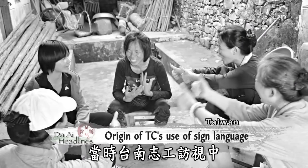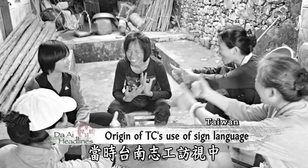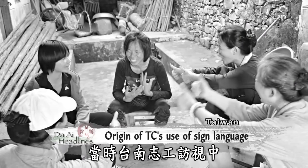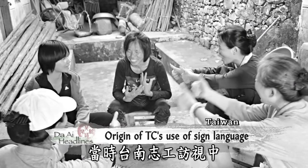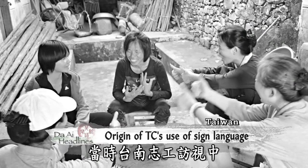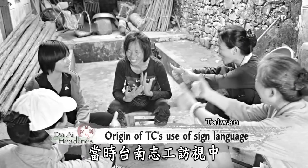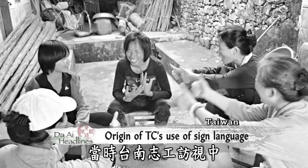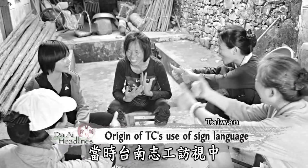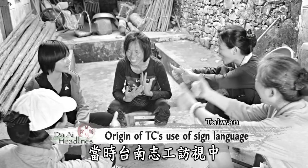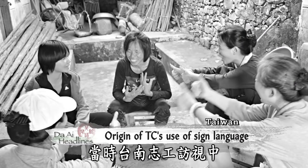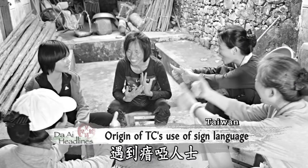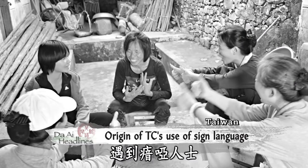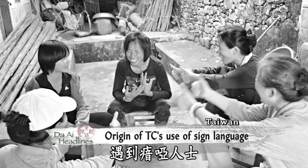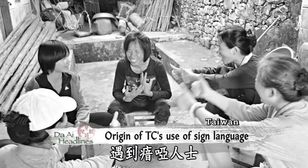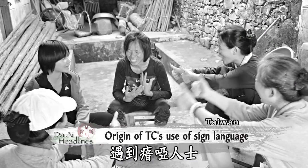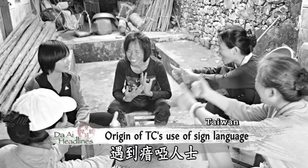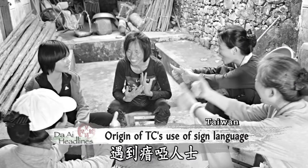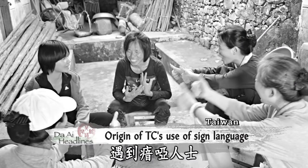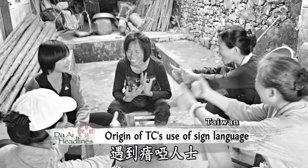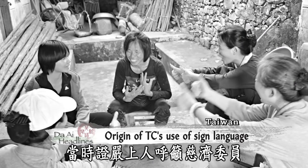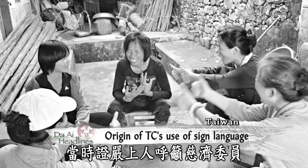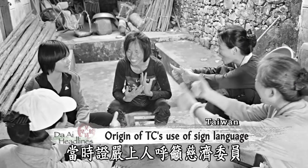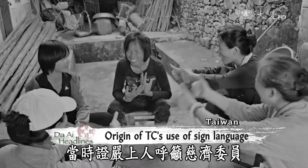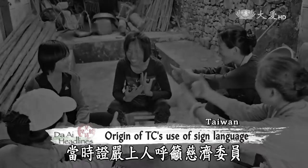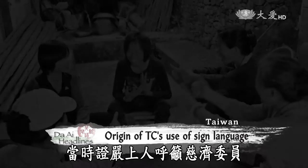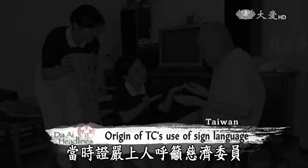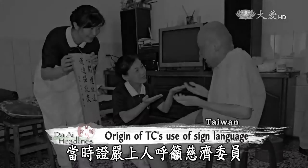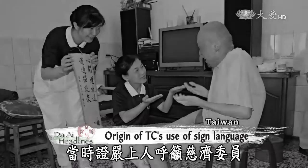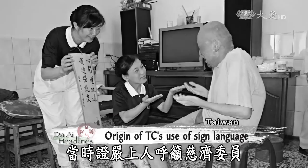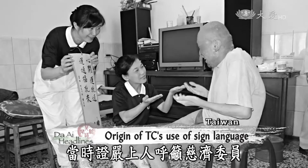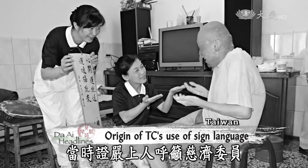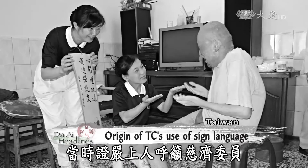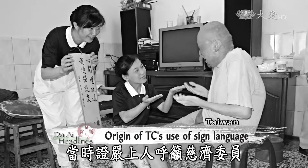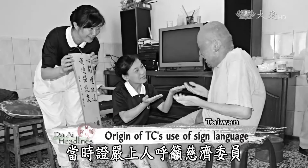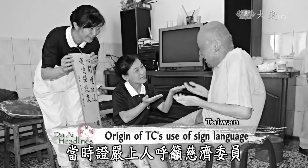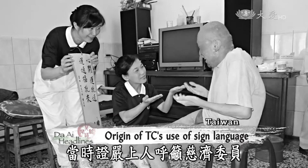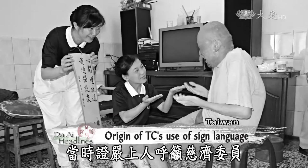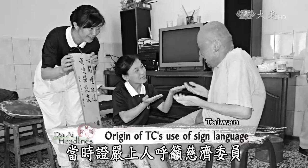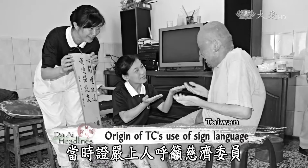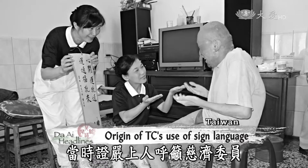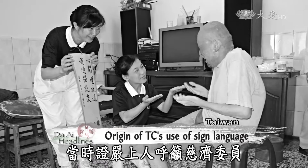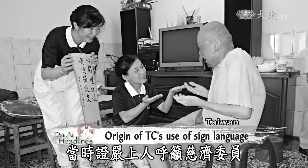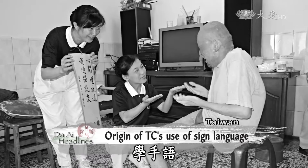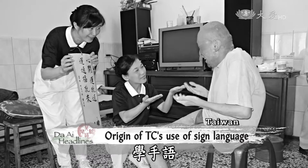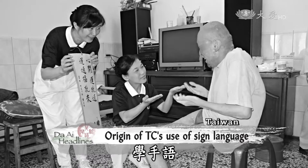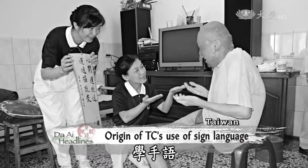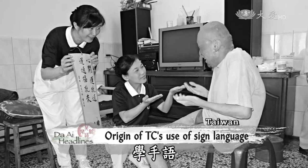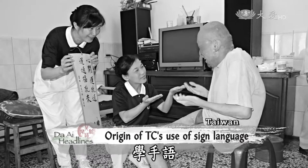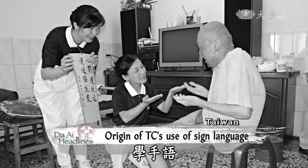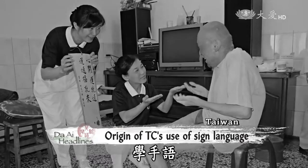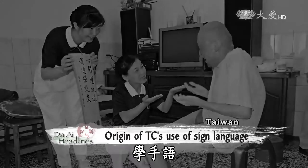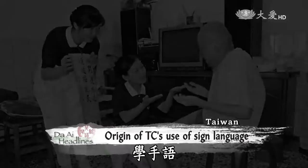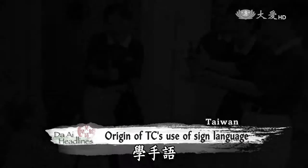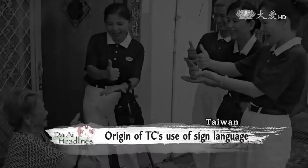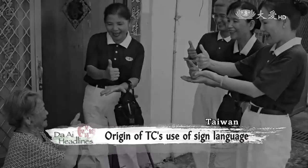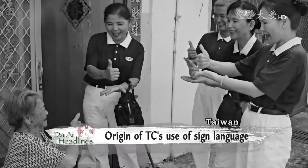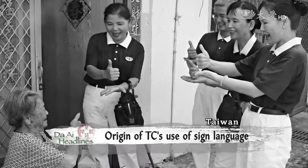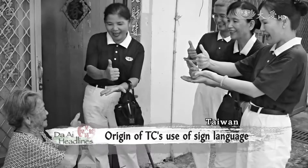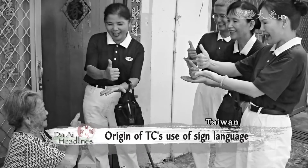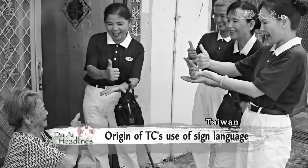mute care recipient in Tainan. Back then, Master Cheng Yen encouraged Tzu Chi commissioners to learn sign language.